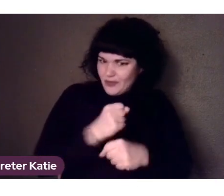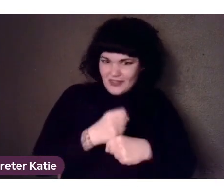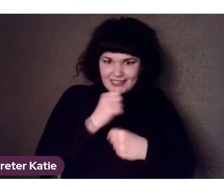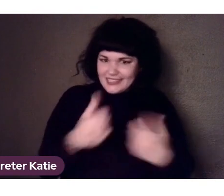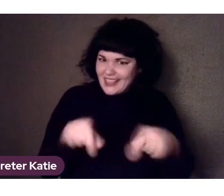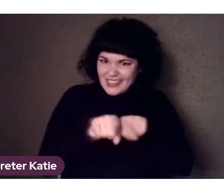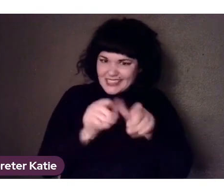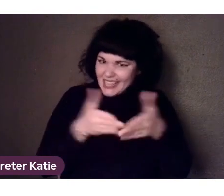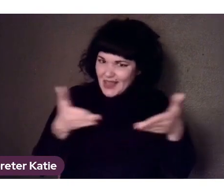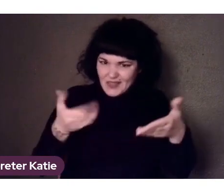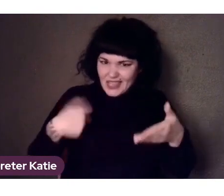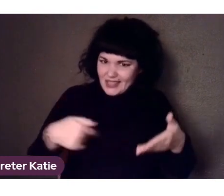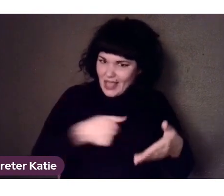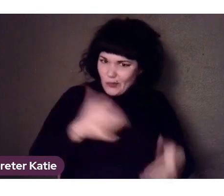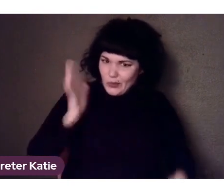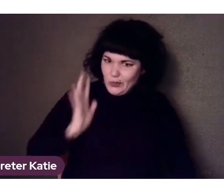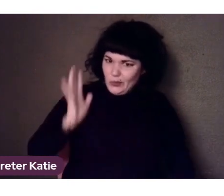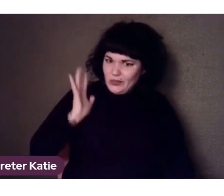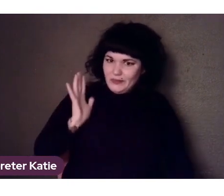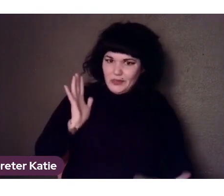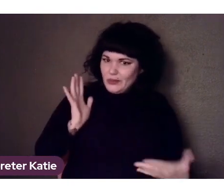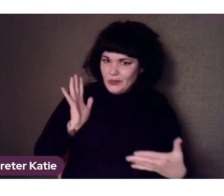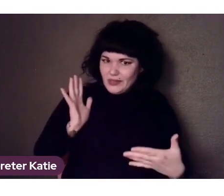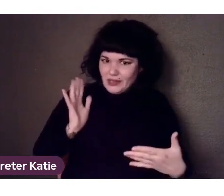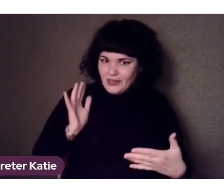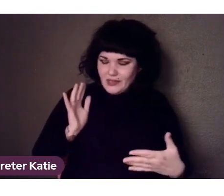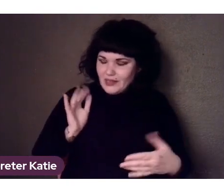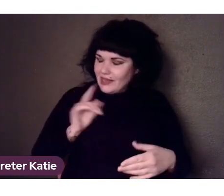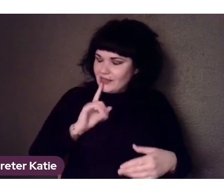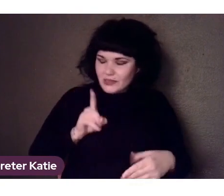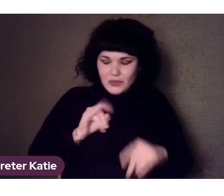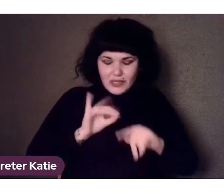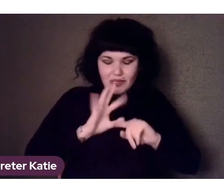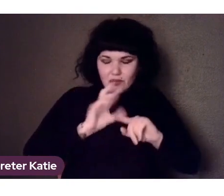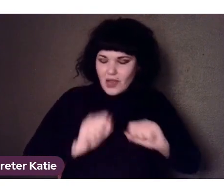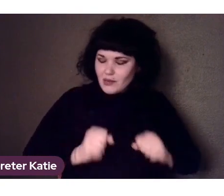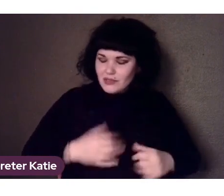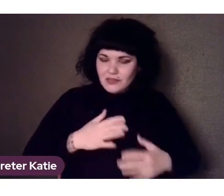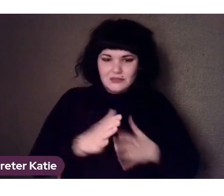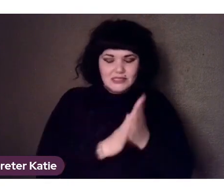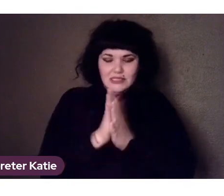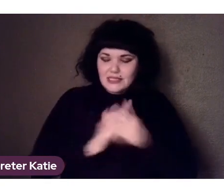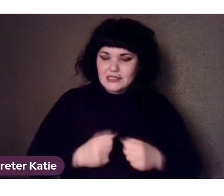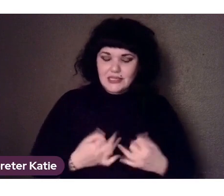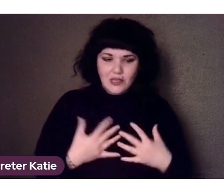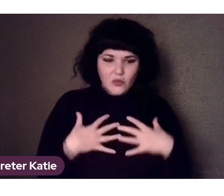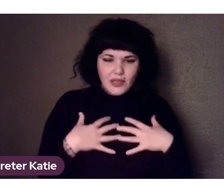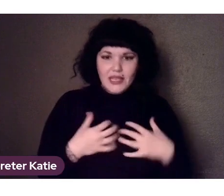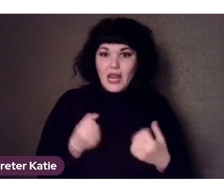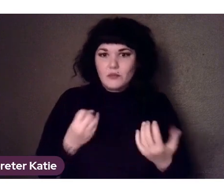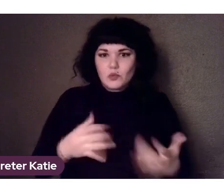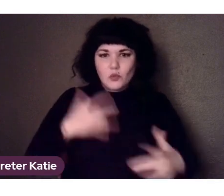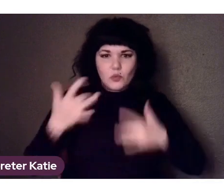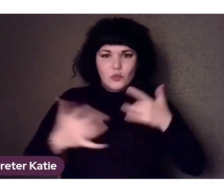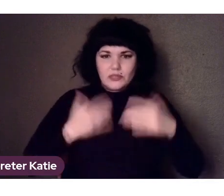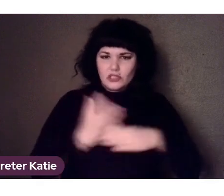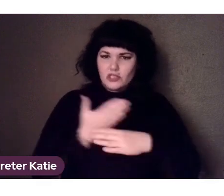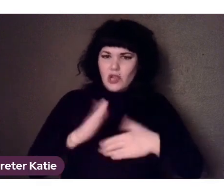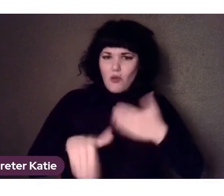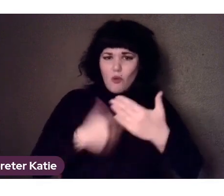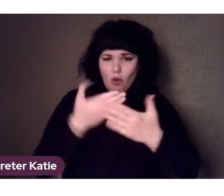thing that we used to be doing. It's incredible. It's exhilarating. And I am so excited to share all of the